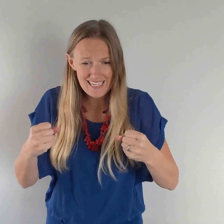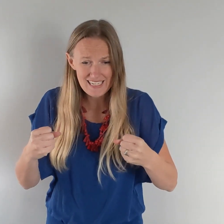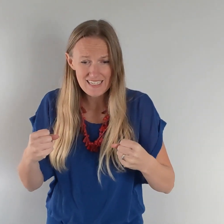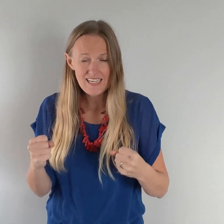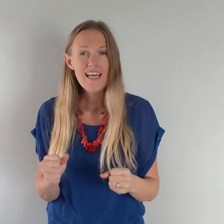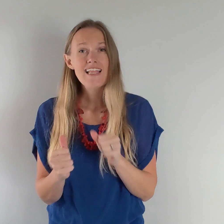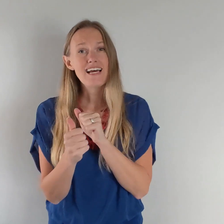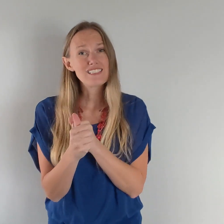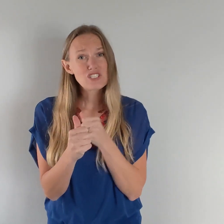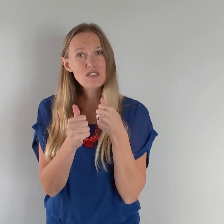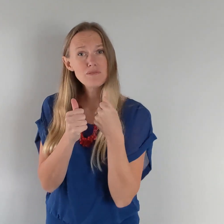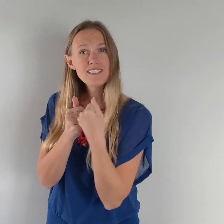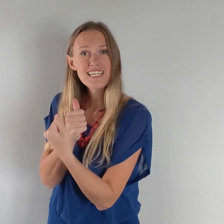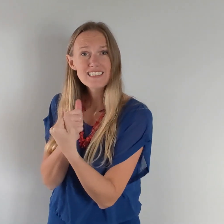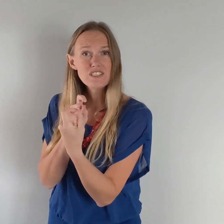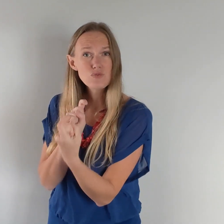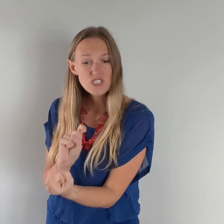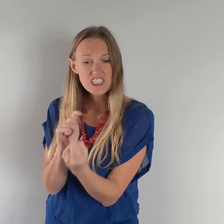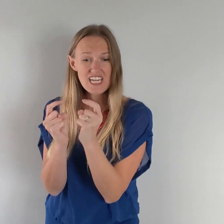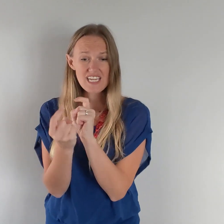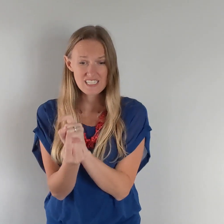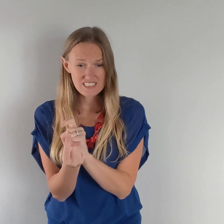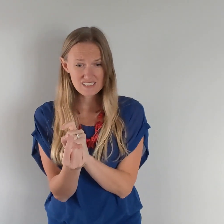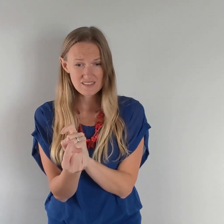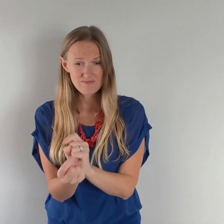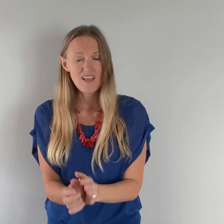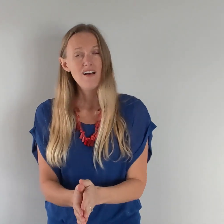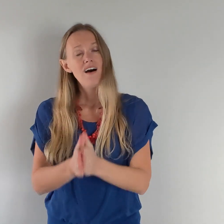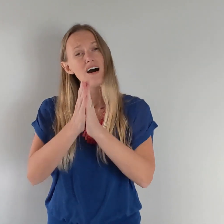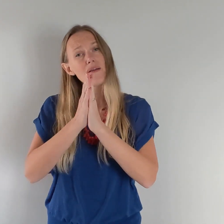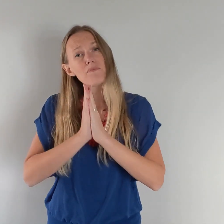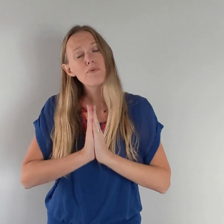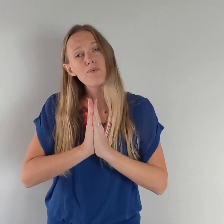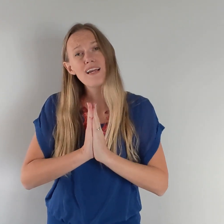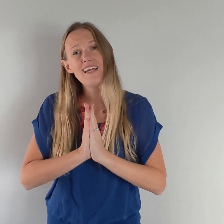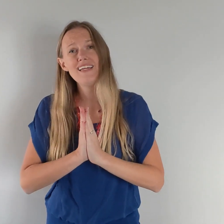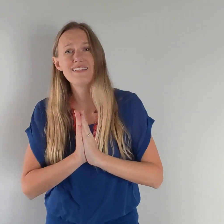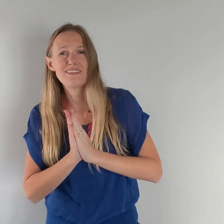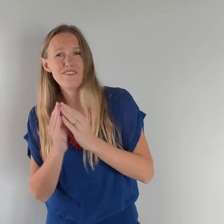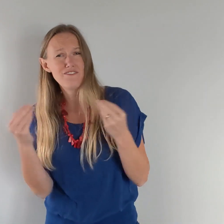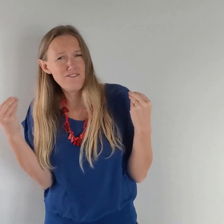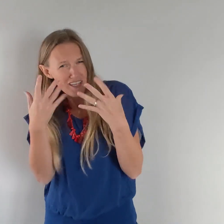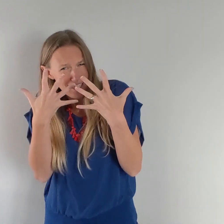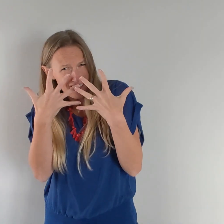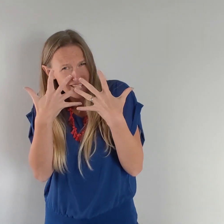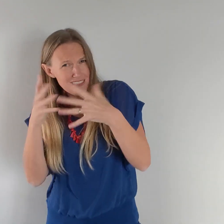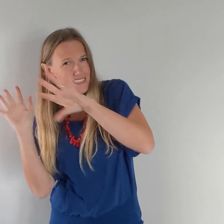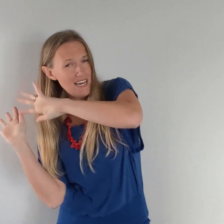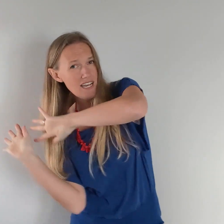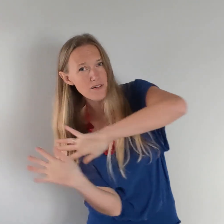healing, that circumstances would change. I pray that the fear inside